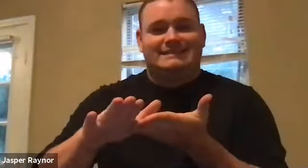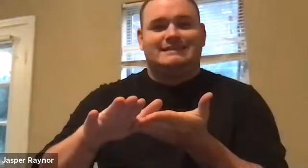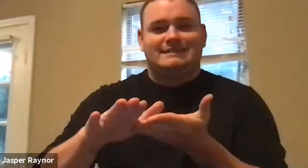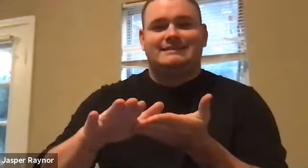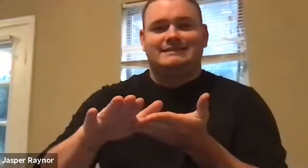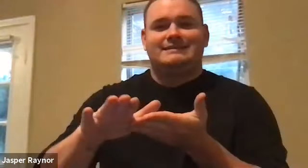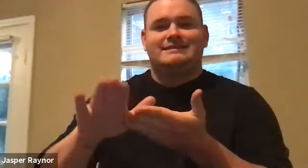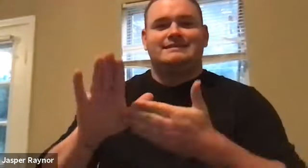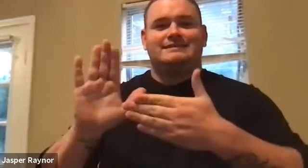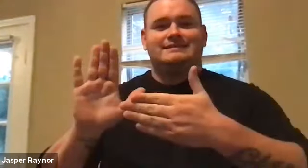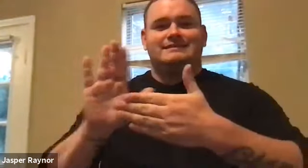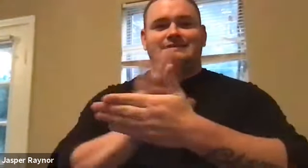Nice.